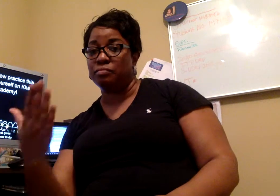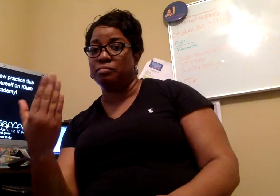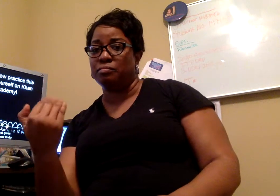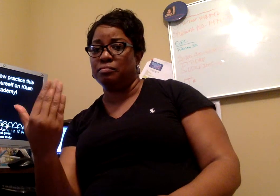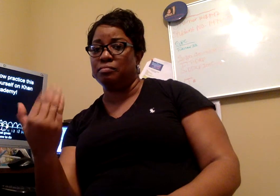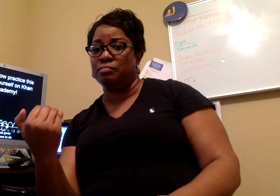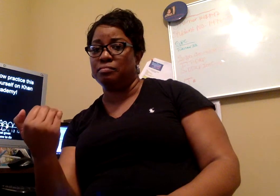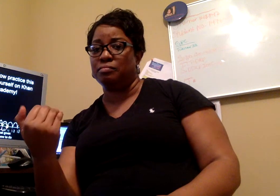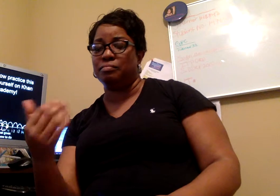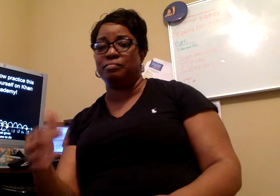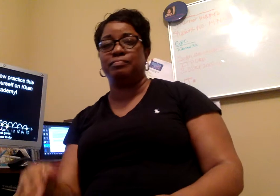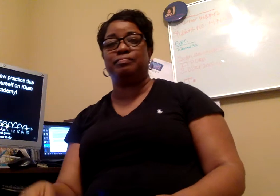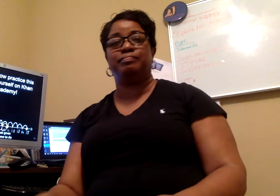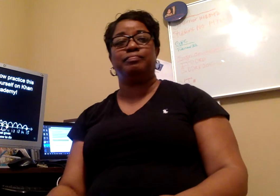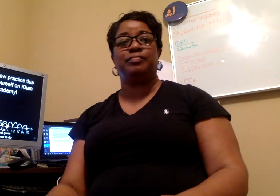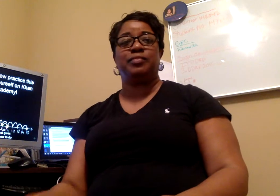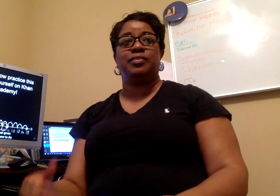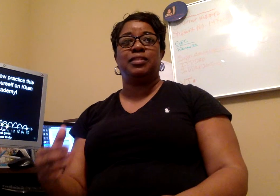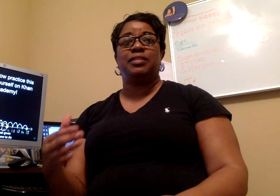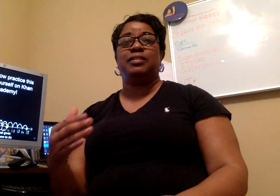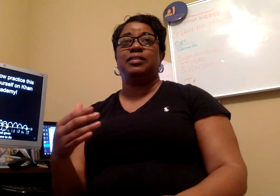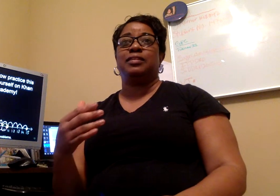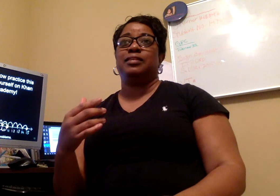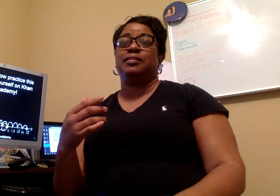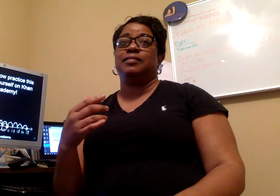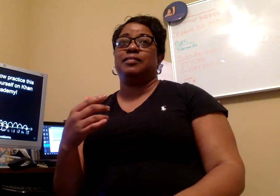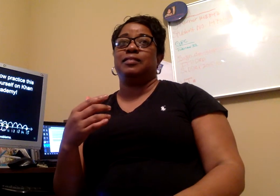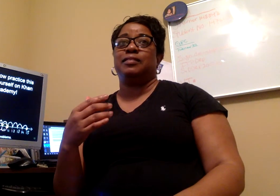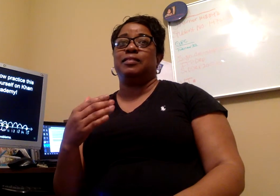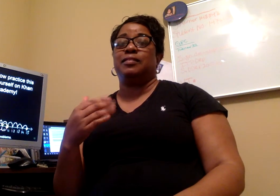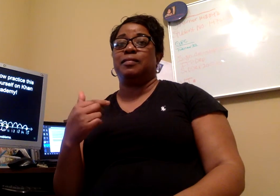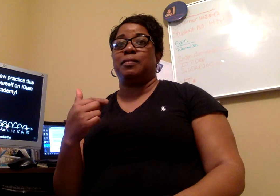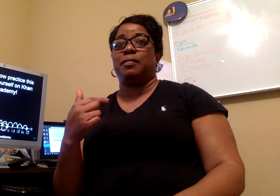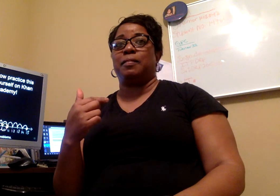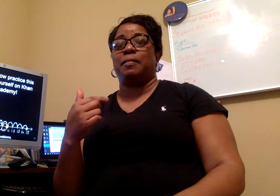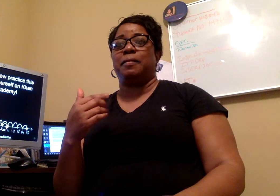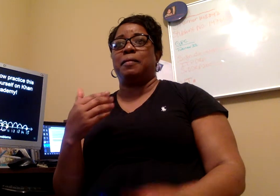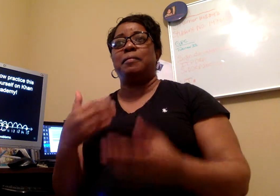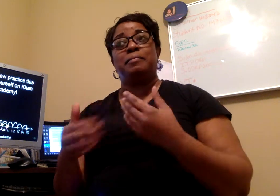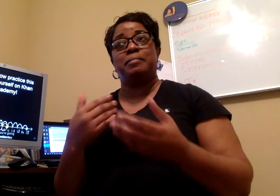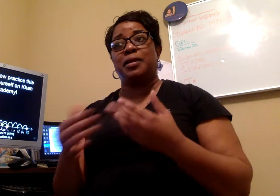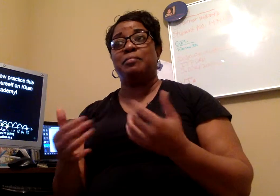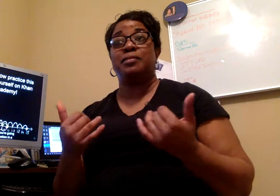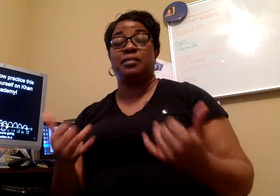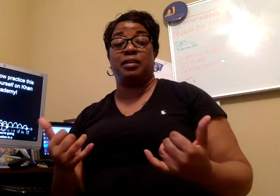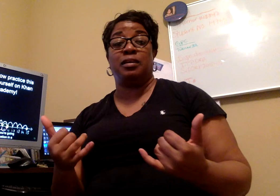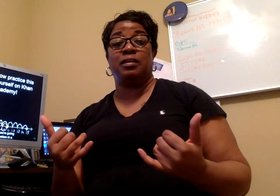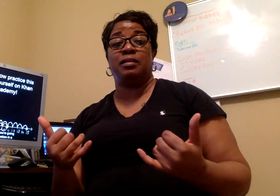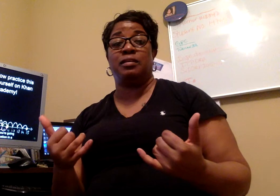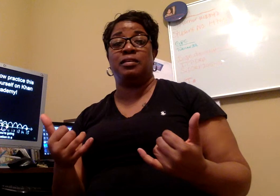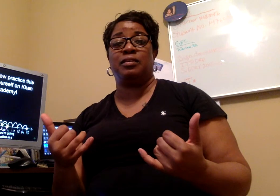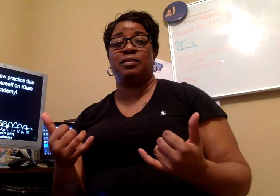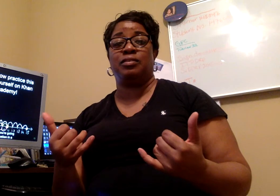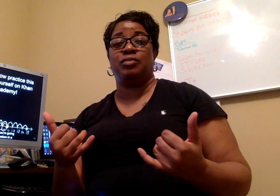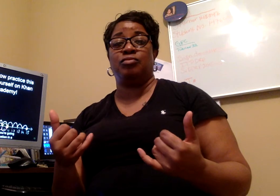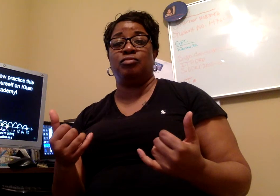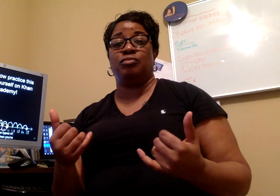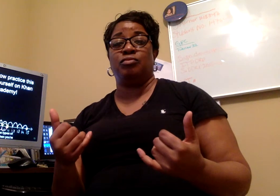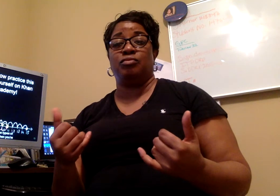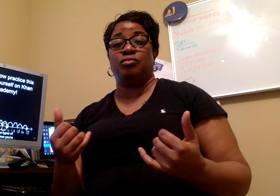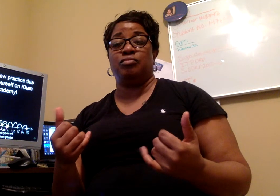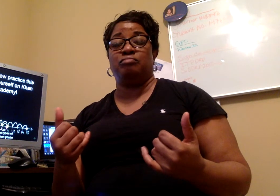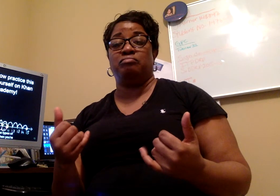So hopefully that gives you a sense of how to do these types of problems. And more than, I guess this, and you're going to learn